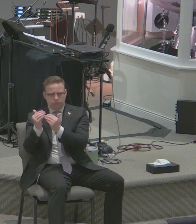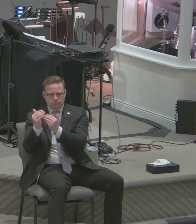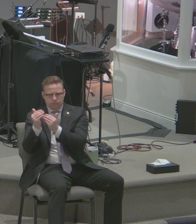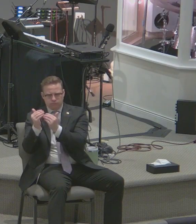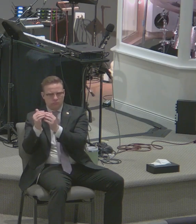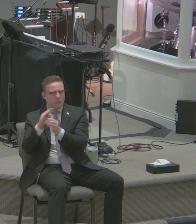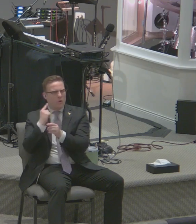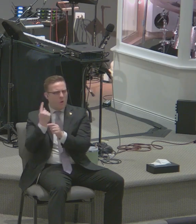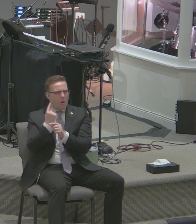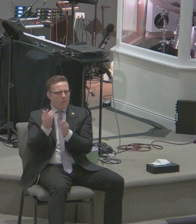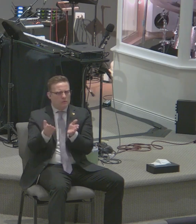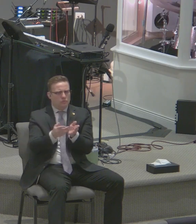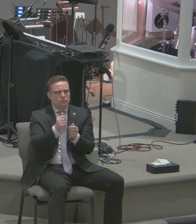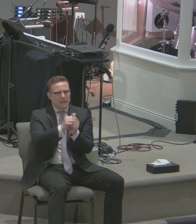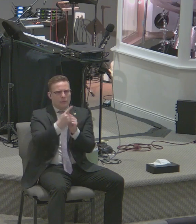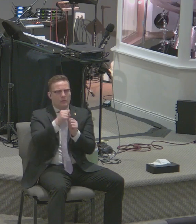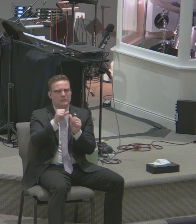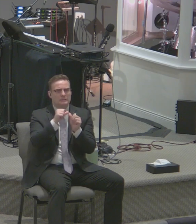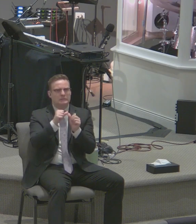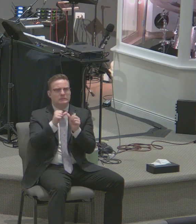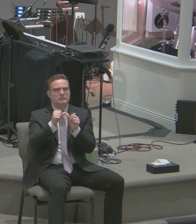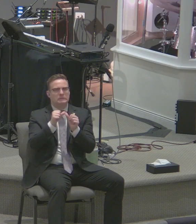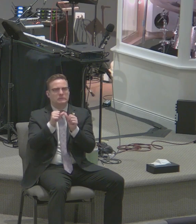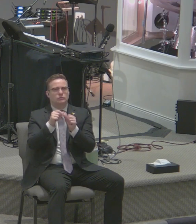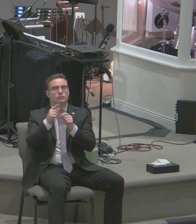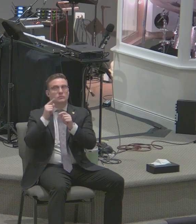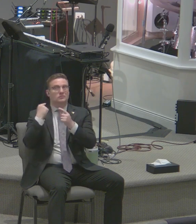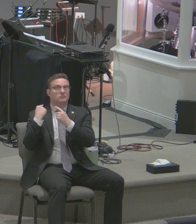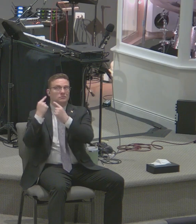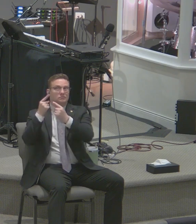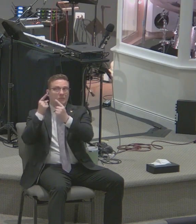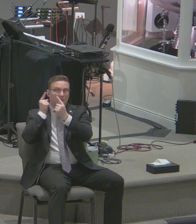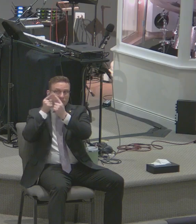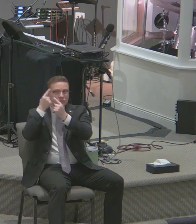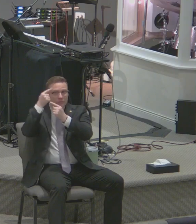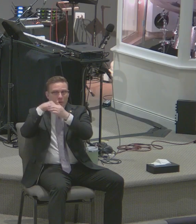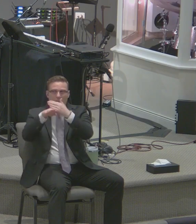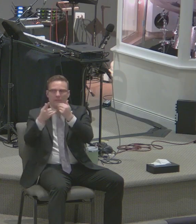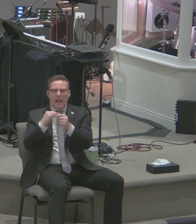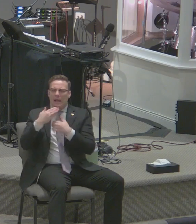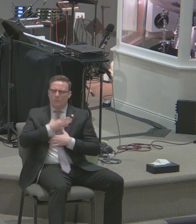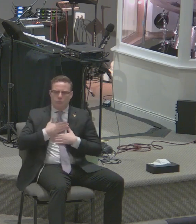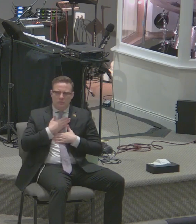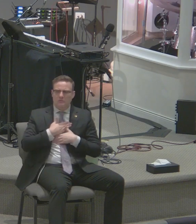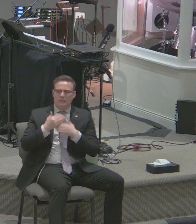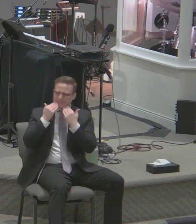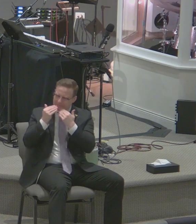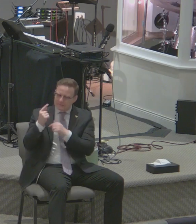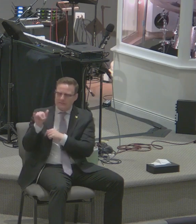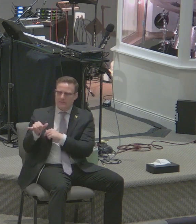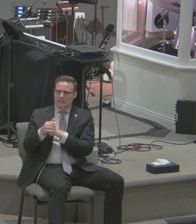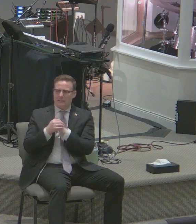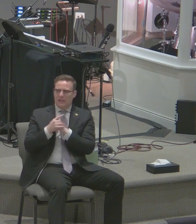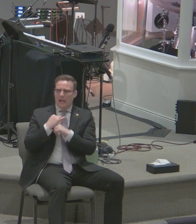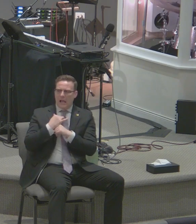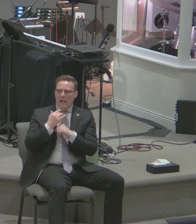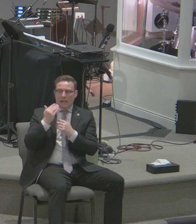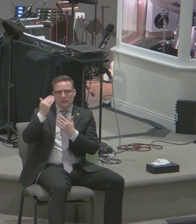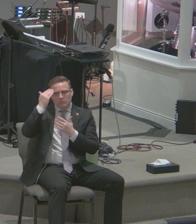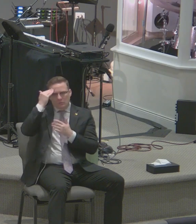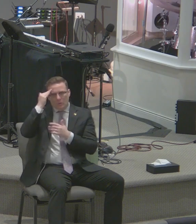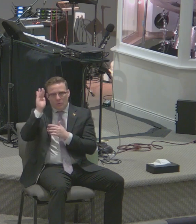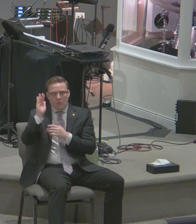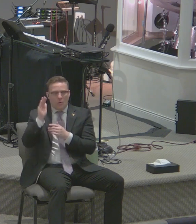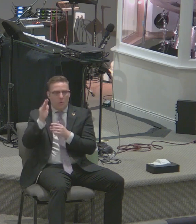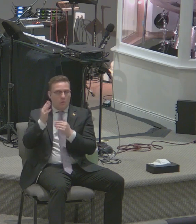motivating to get us across the finish line. And I just appreciate that. I don't I don't know